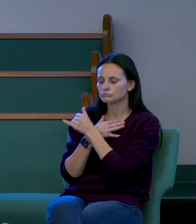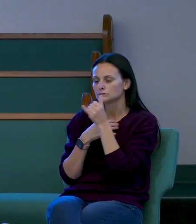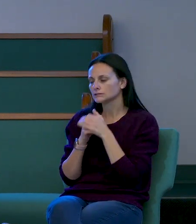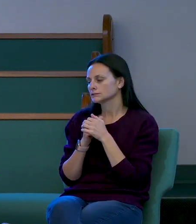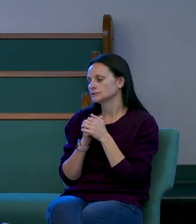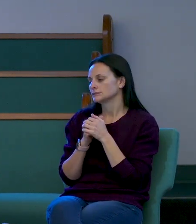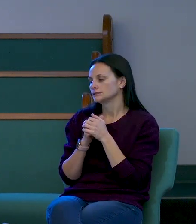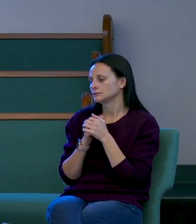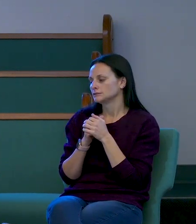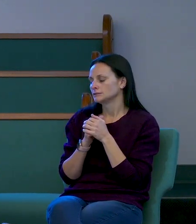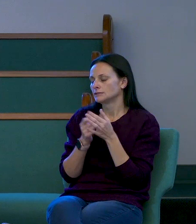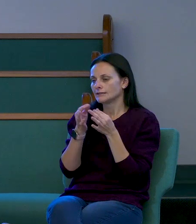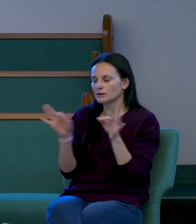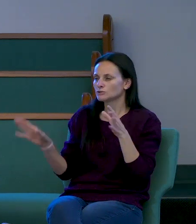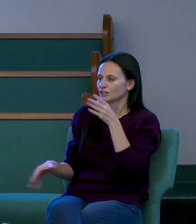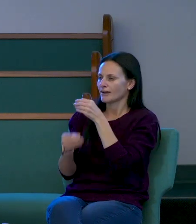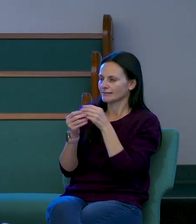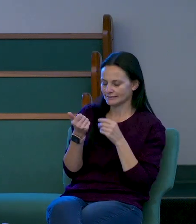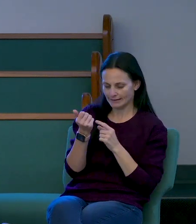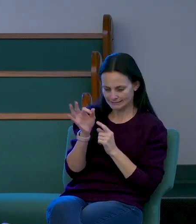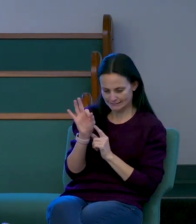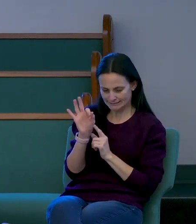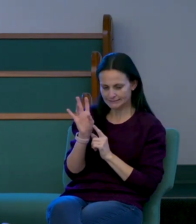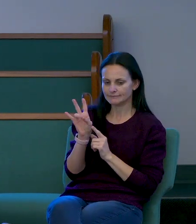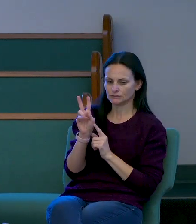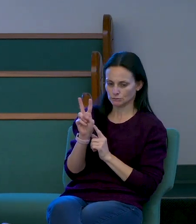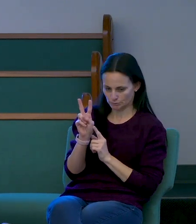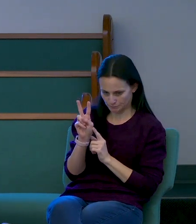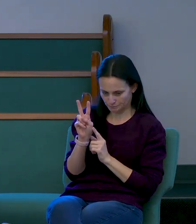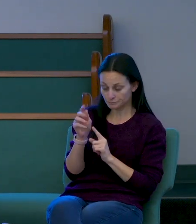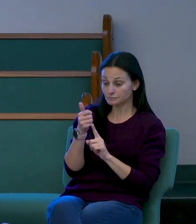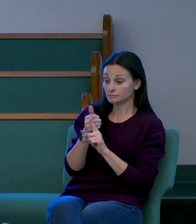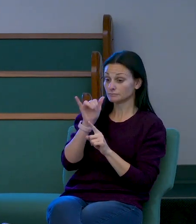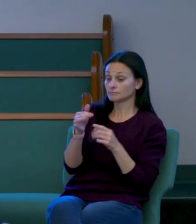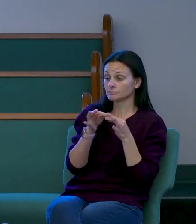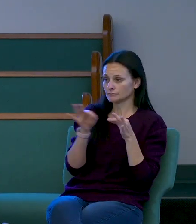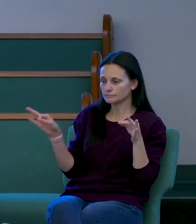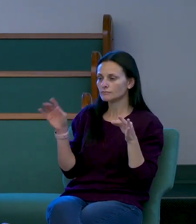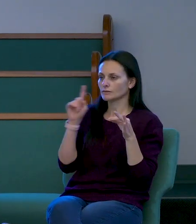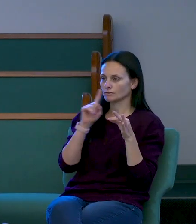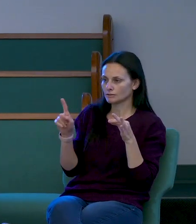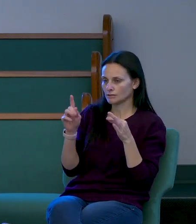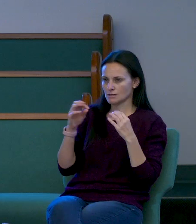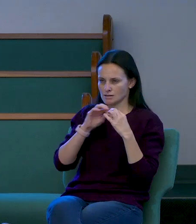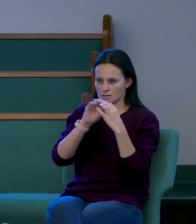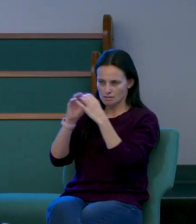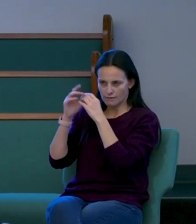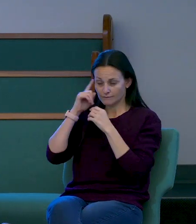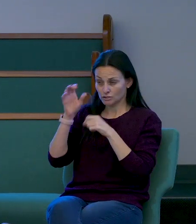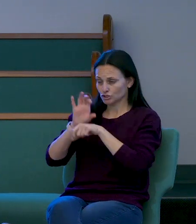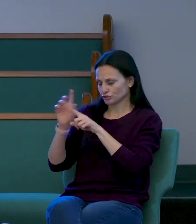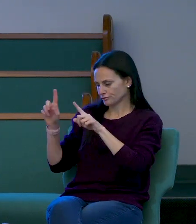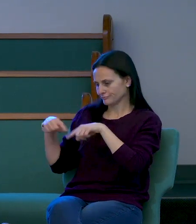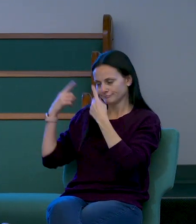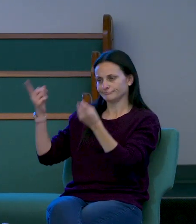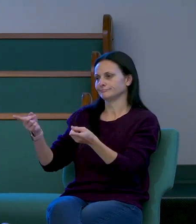There was language added. It was in 1972, and that language has been a source of conflict in our church ever